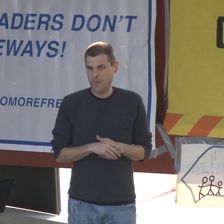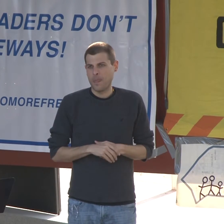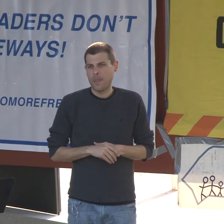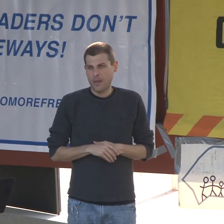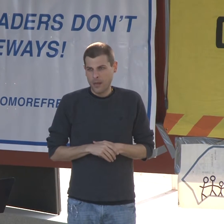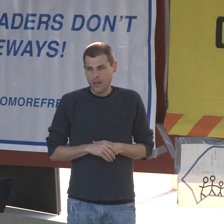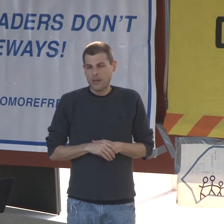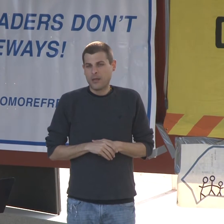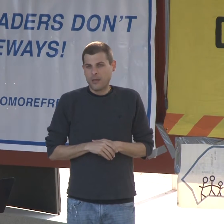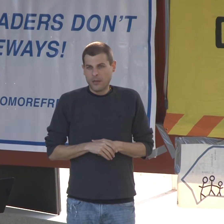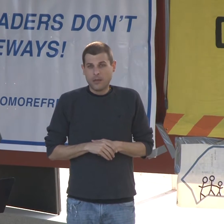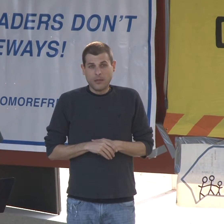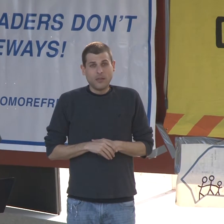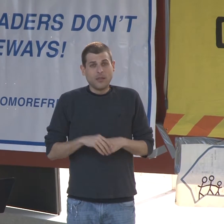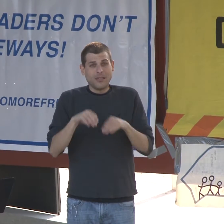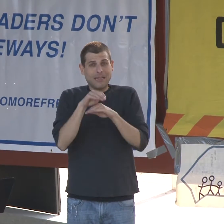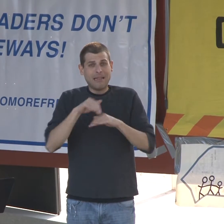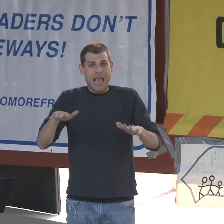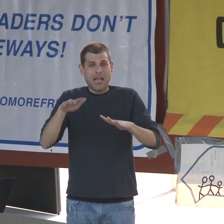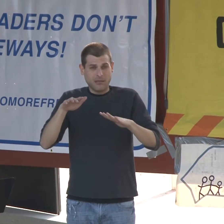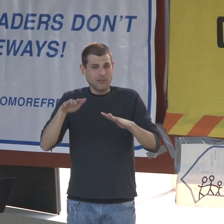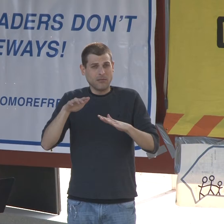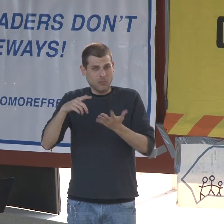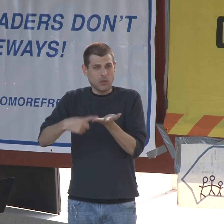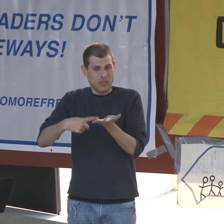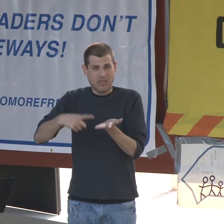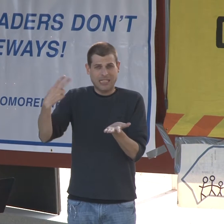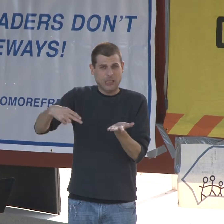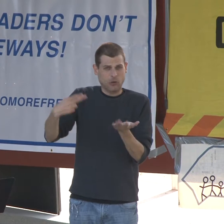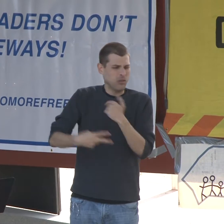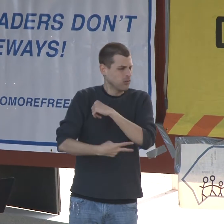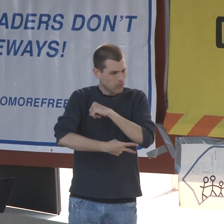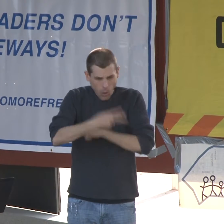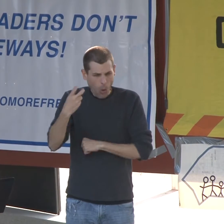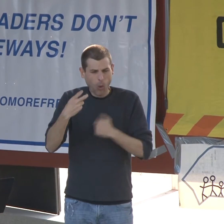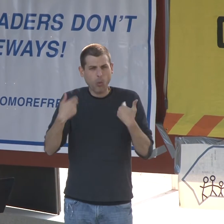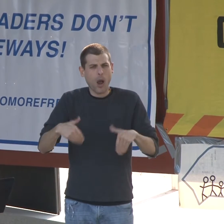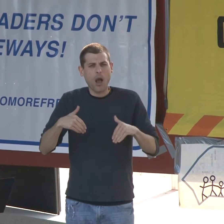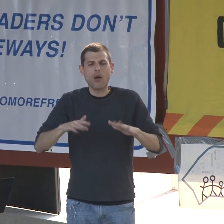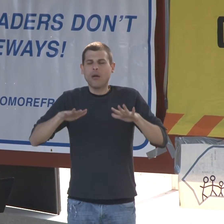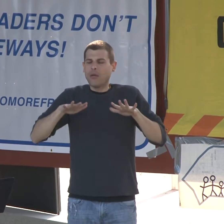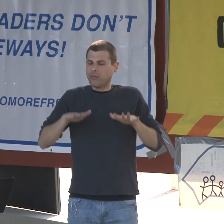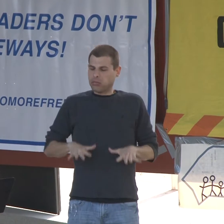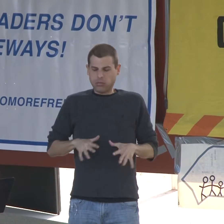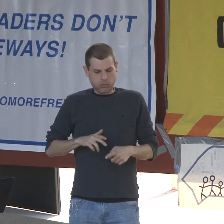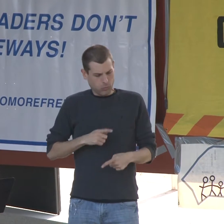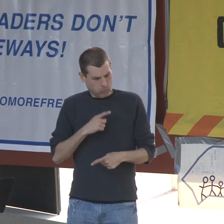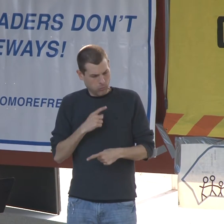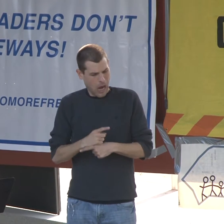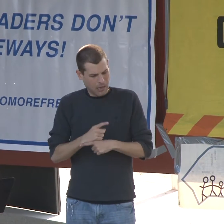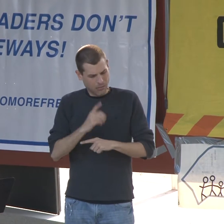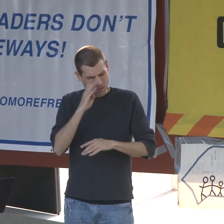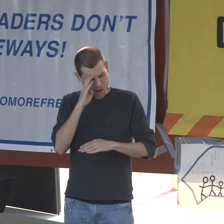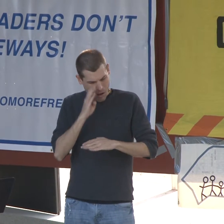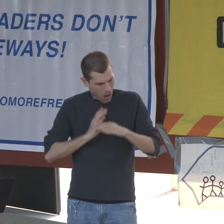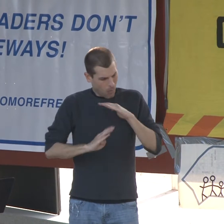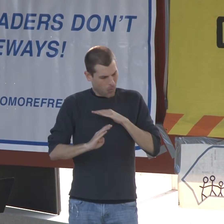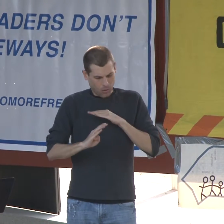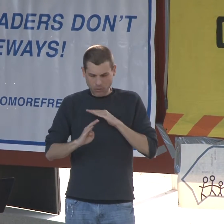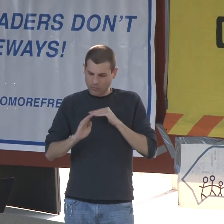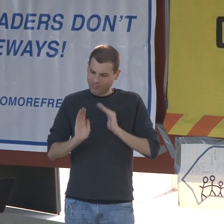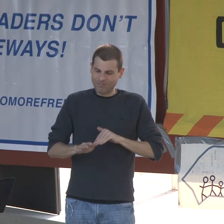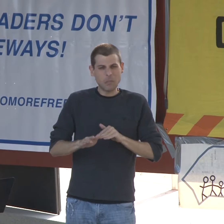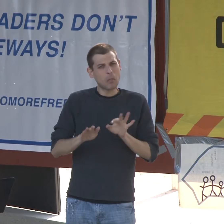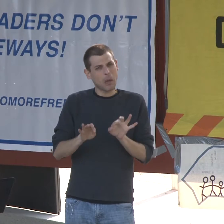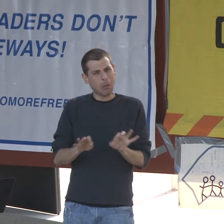I find stolen land acknowledgments to be very grounding and humbling and a reminder of the importance of thinking